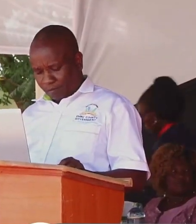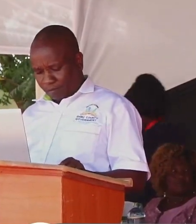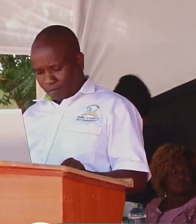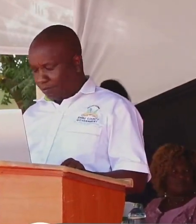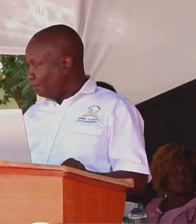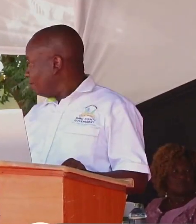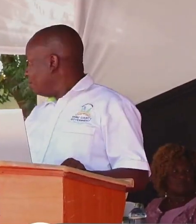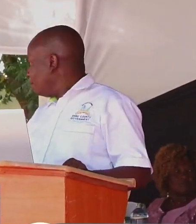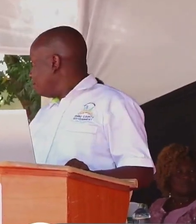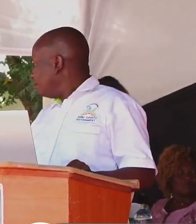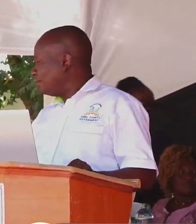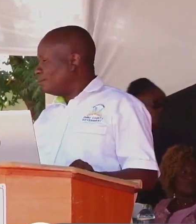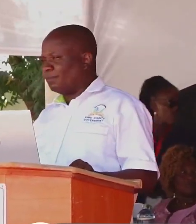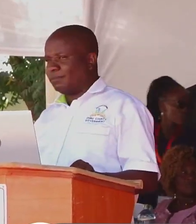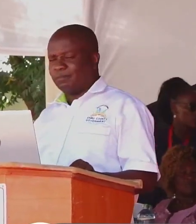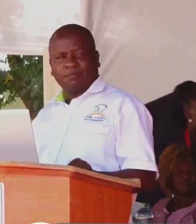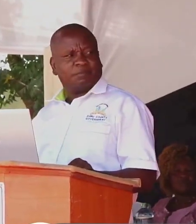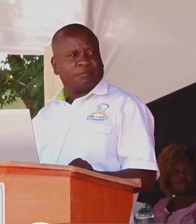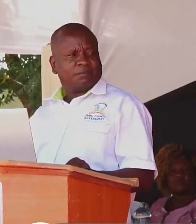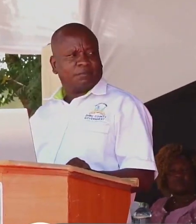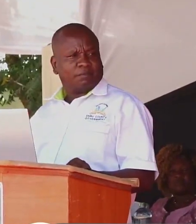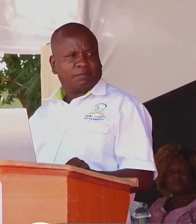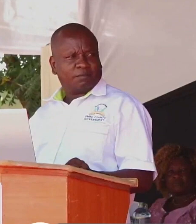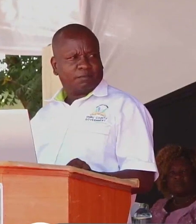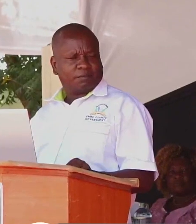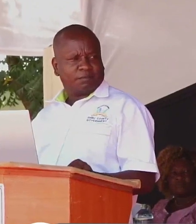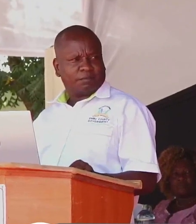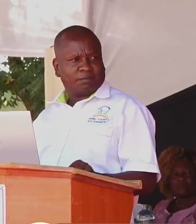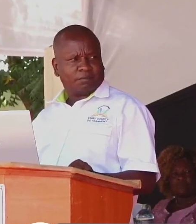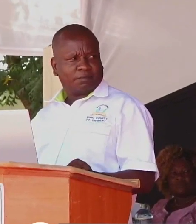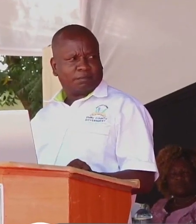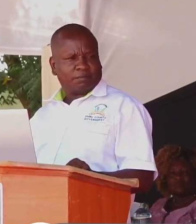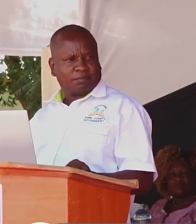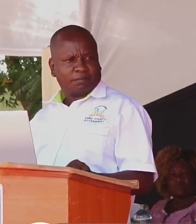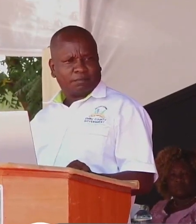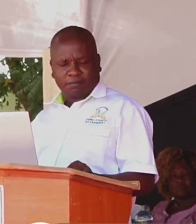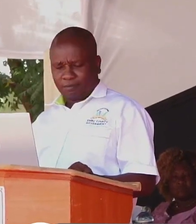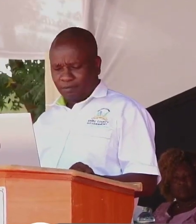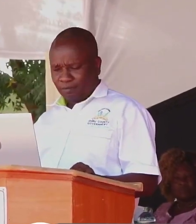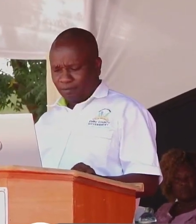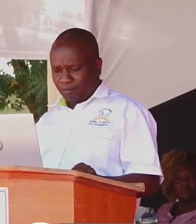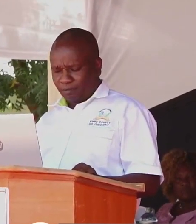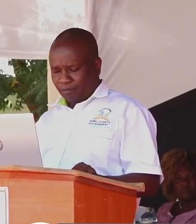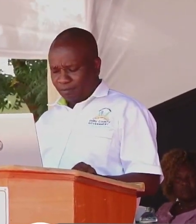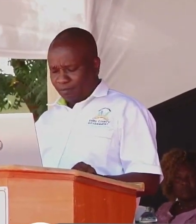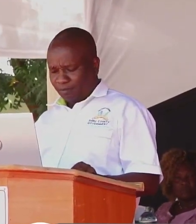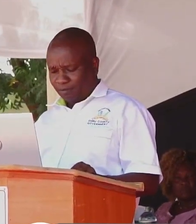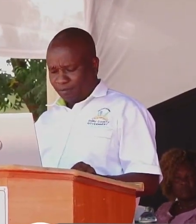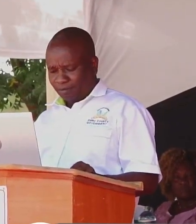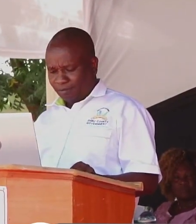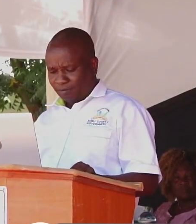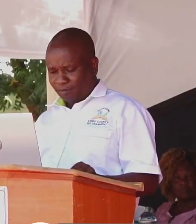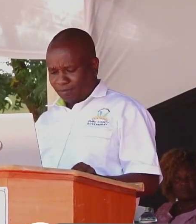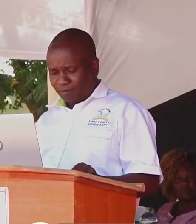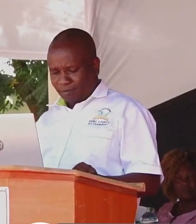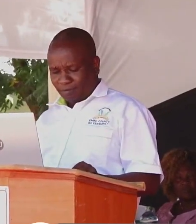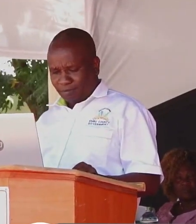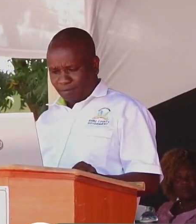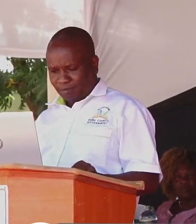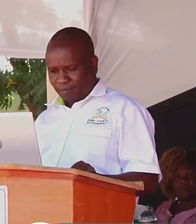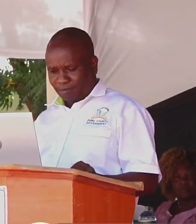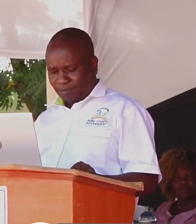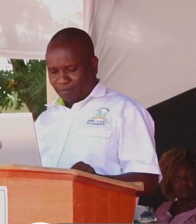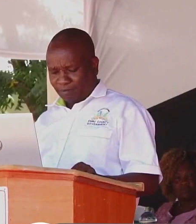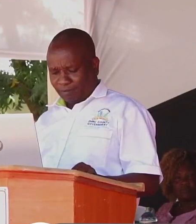Eastern Province. So, and here of course, you saw we had quite a number of folks. Why don't you come to